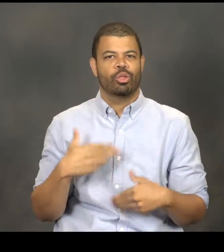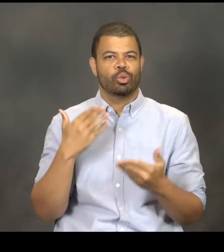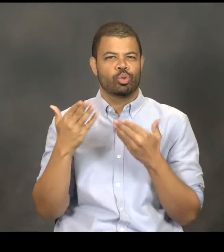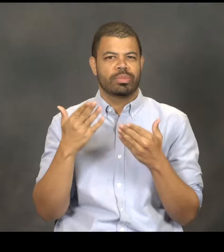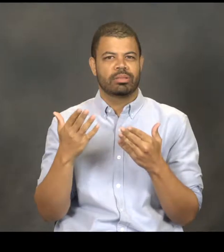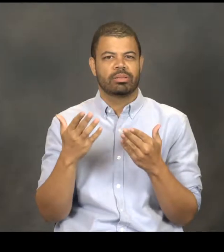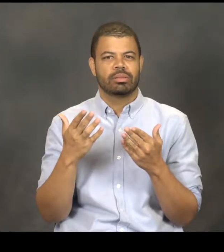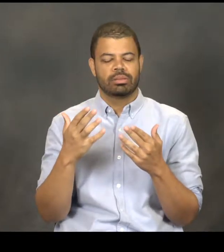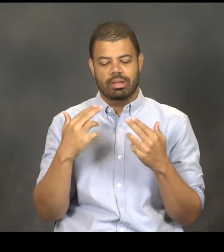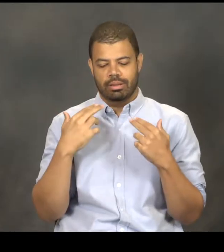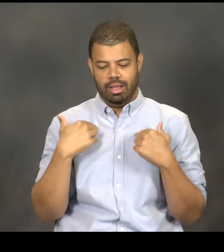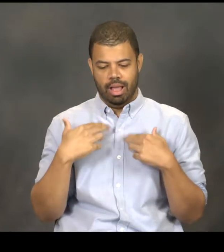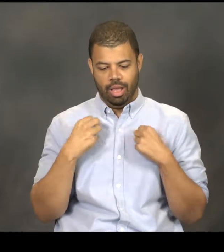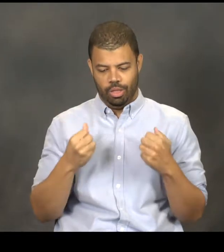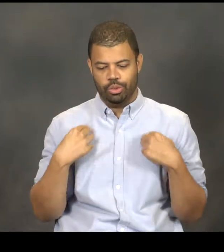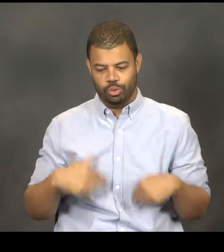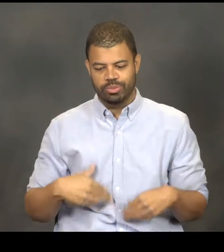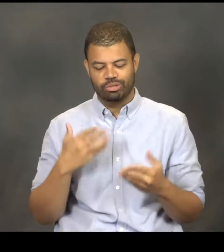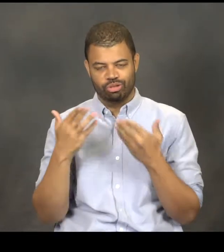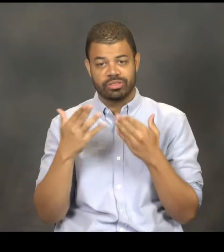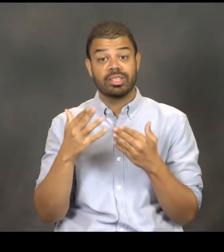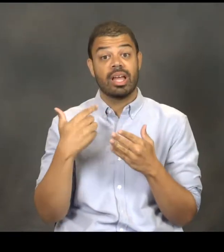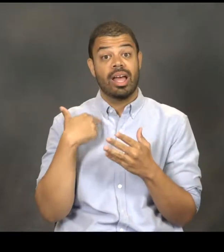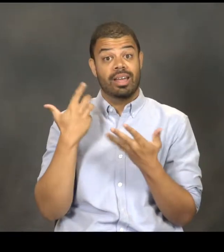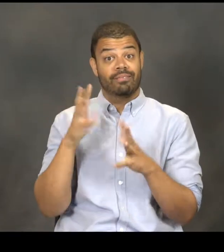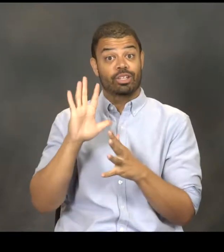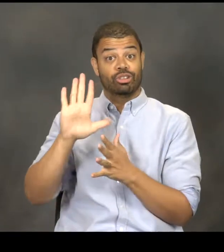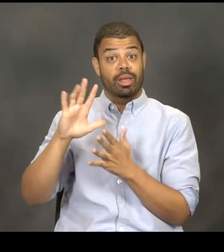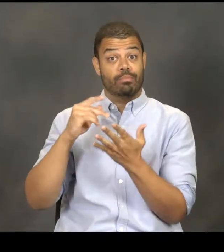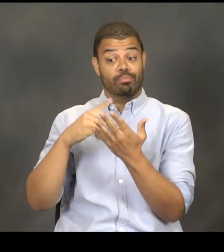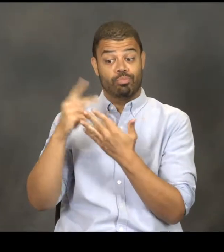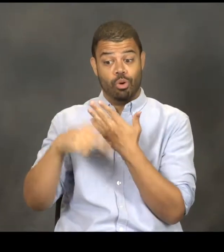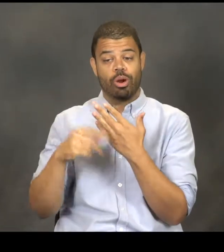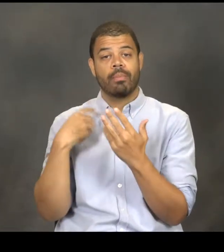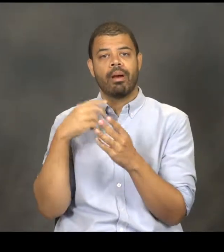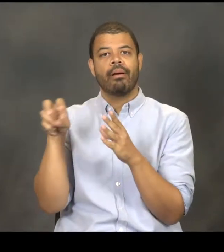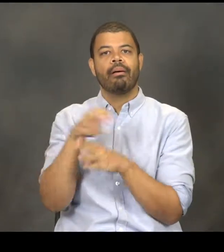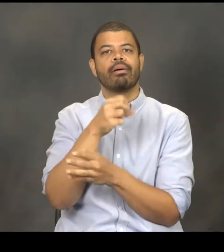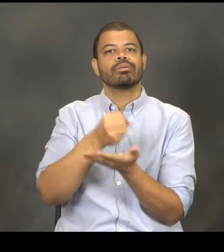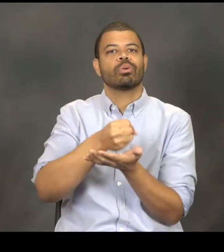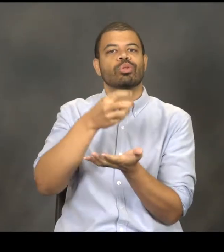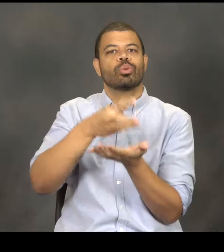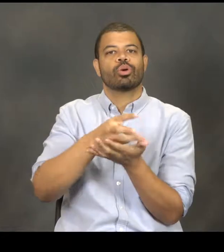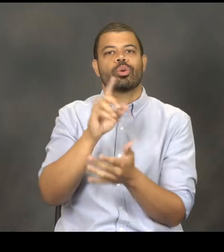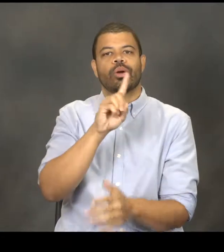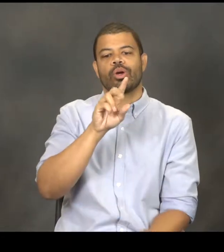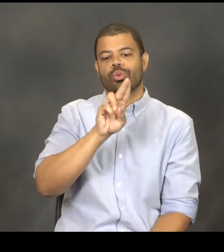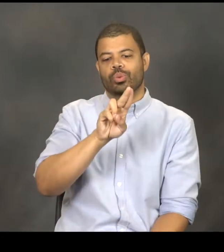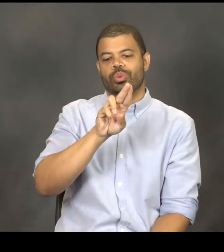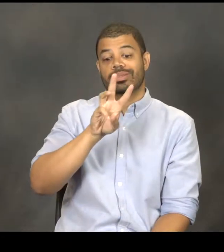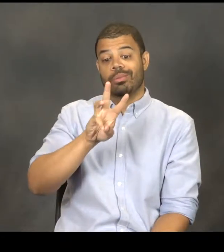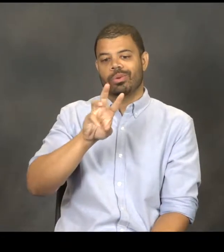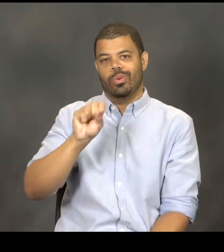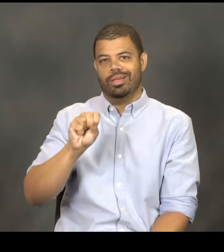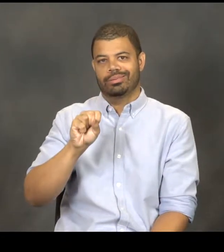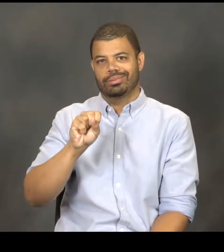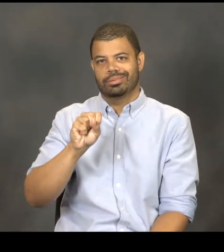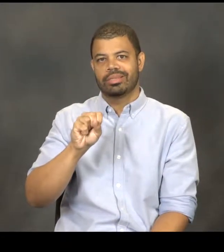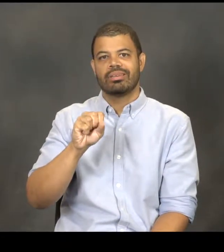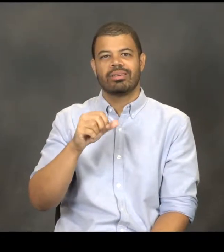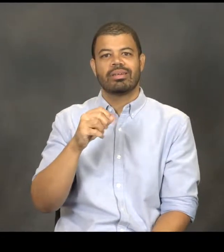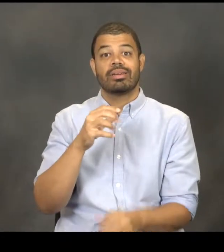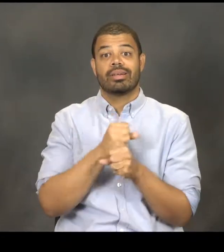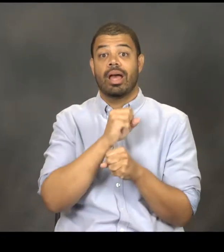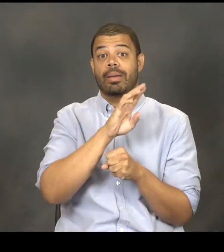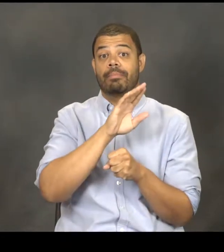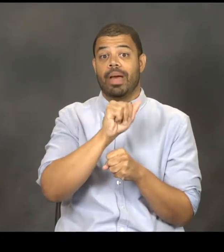After I graduated from that program, transferred into the social work program at UWS, where I got my bachelor's